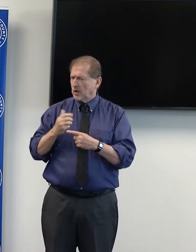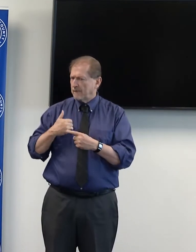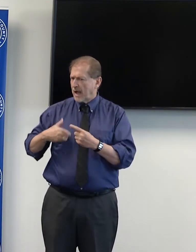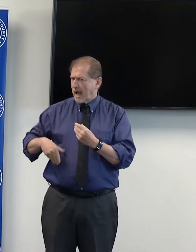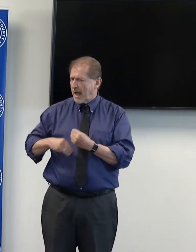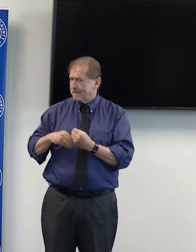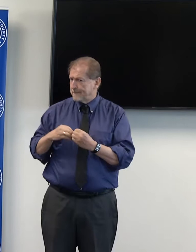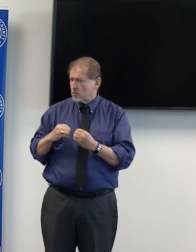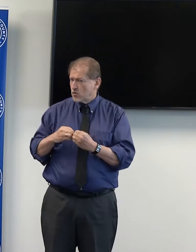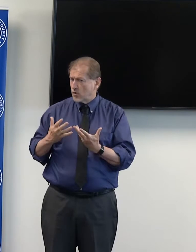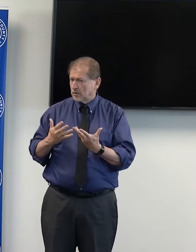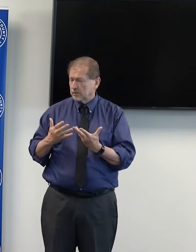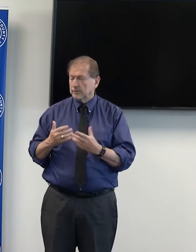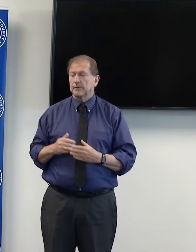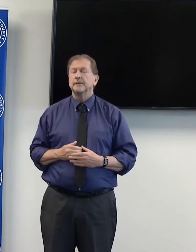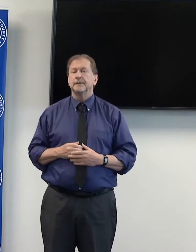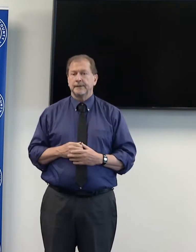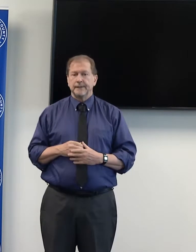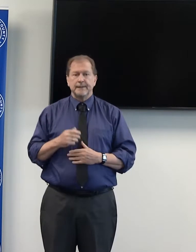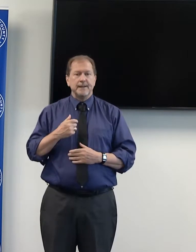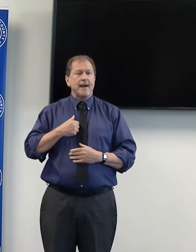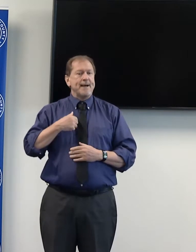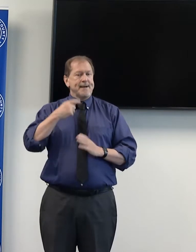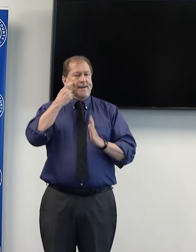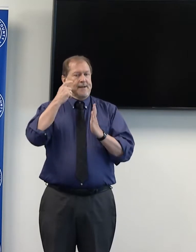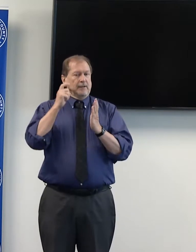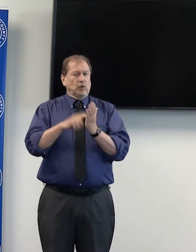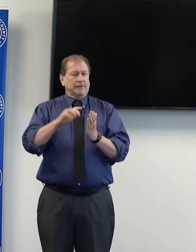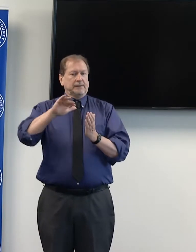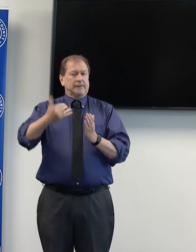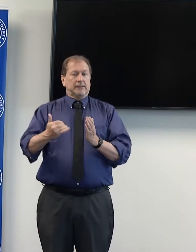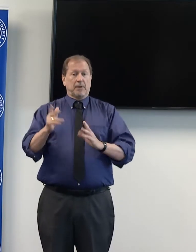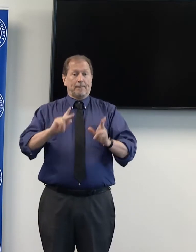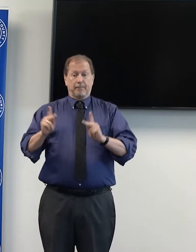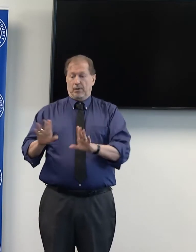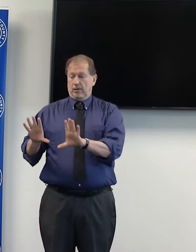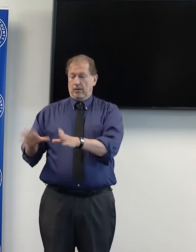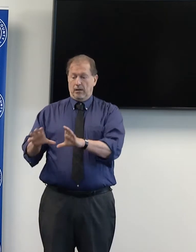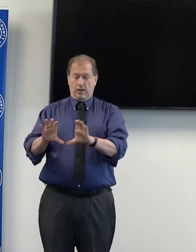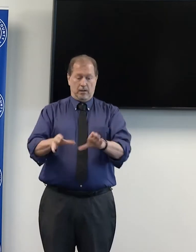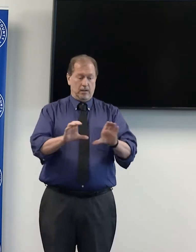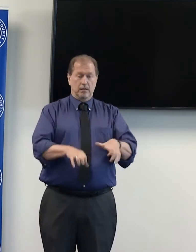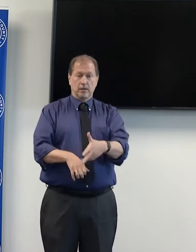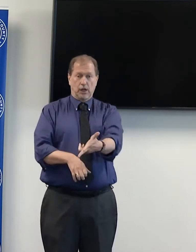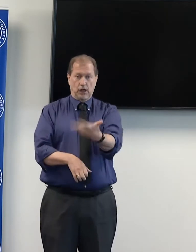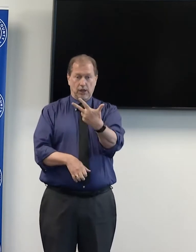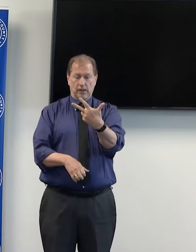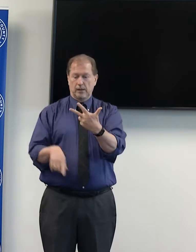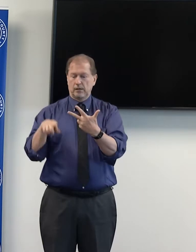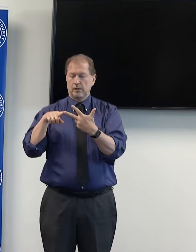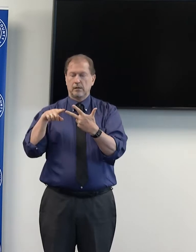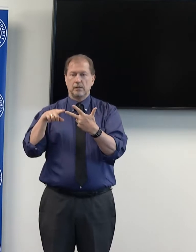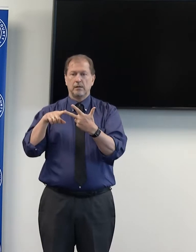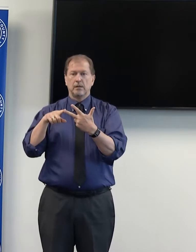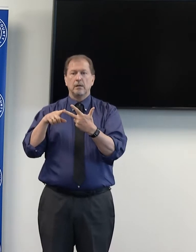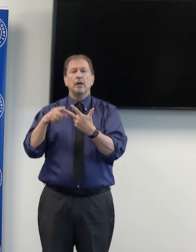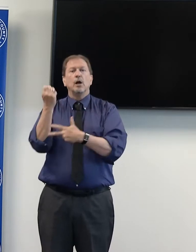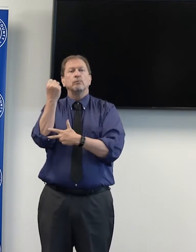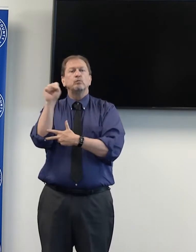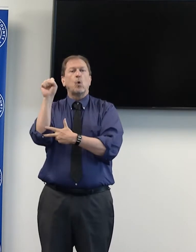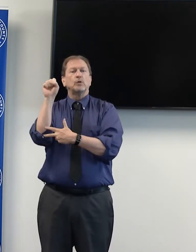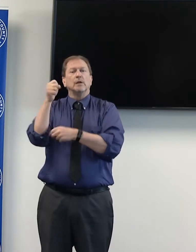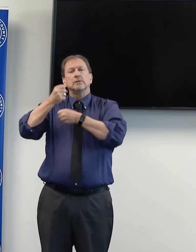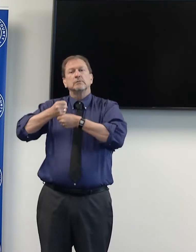You know, my observation is that there are three groups of people on the street. First of all, the protesters who have called